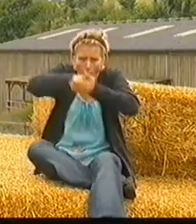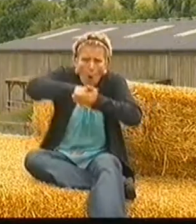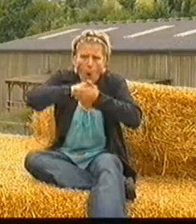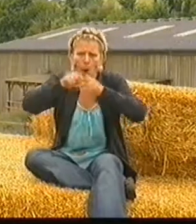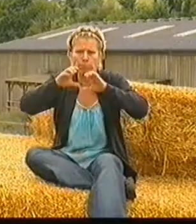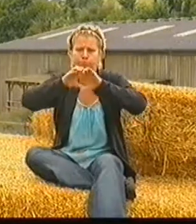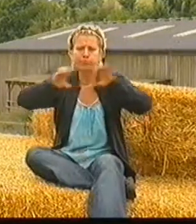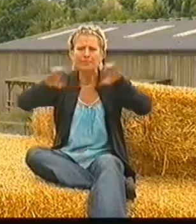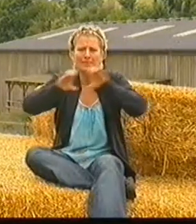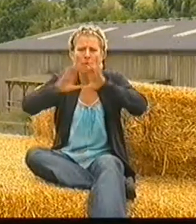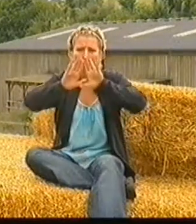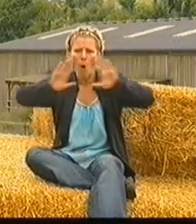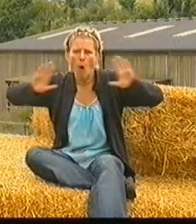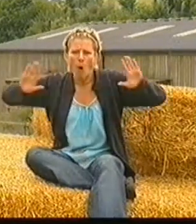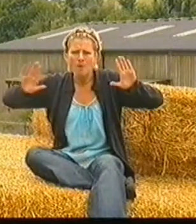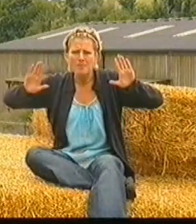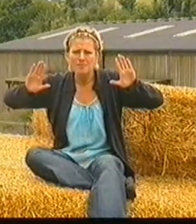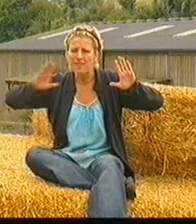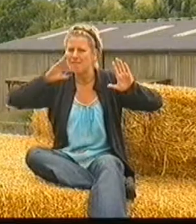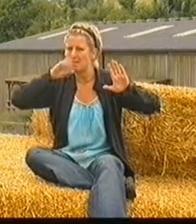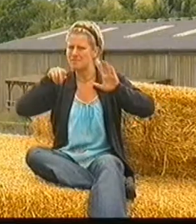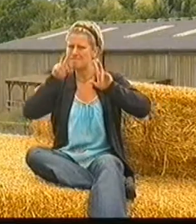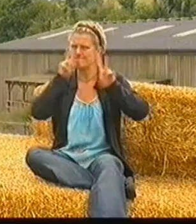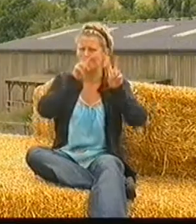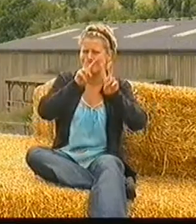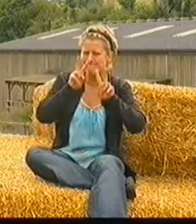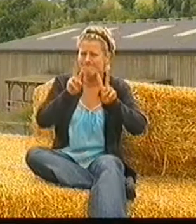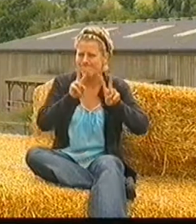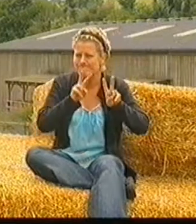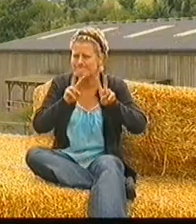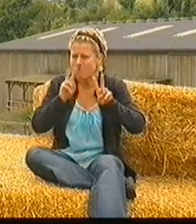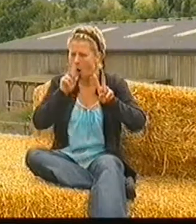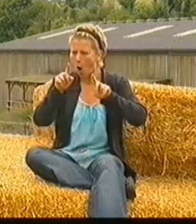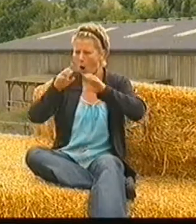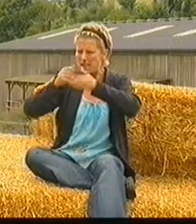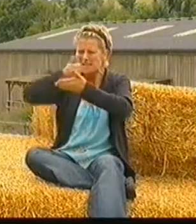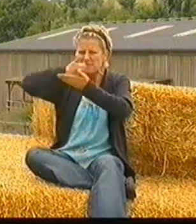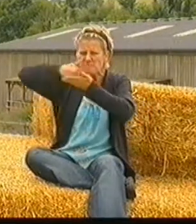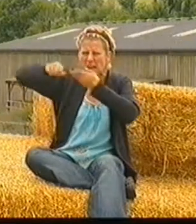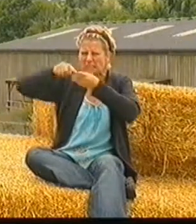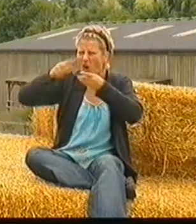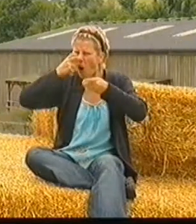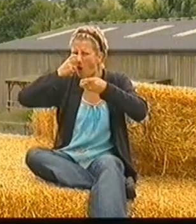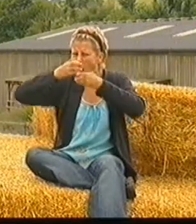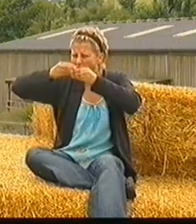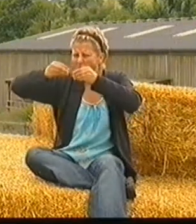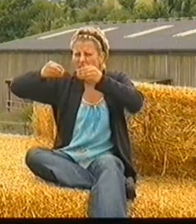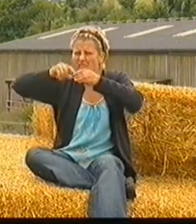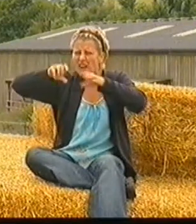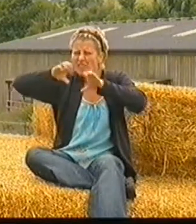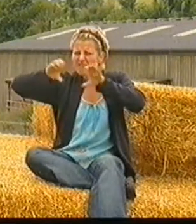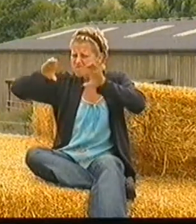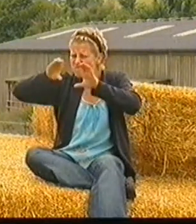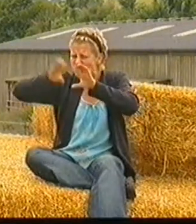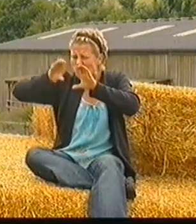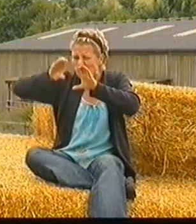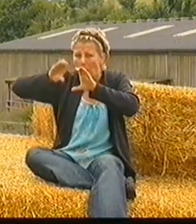wall. Mr. Fox examined the wall carefully. He saw that the cement between the bricks was old and